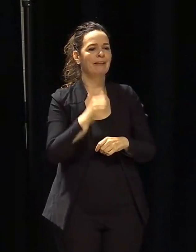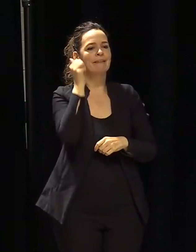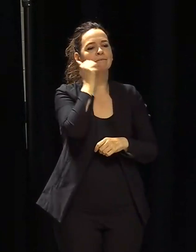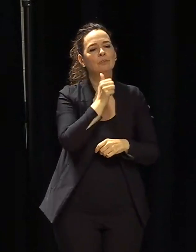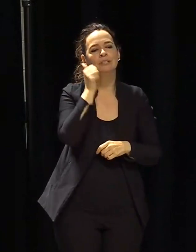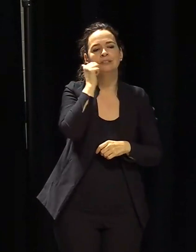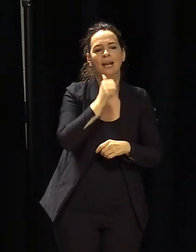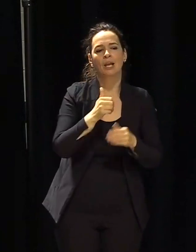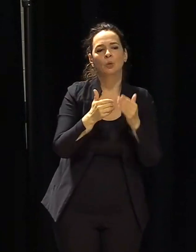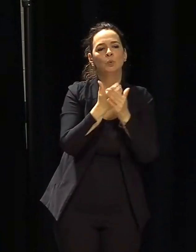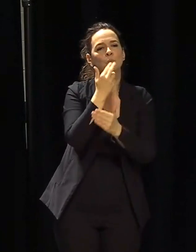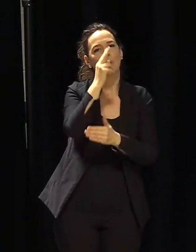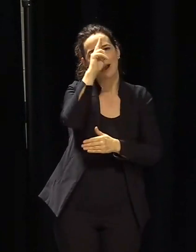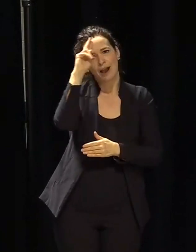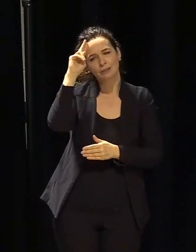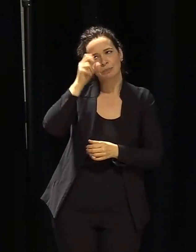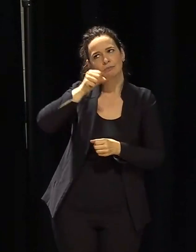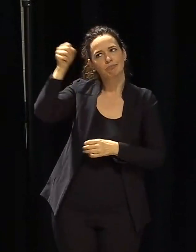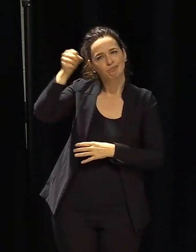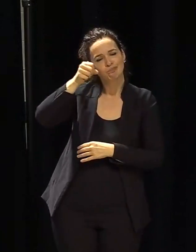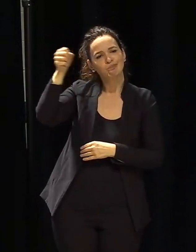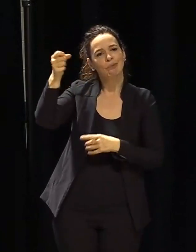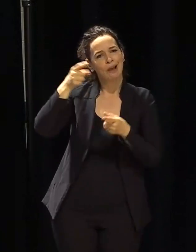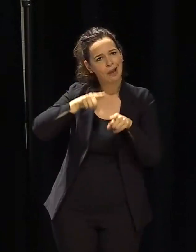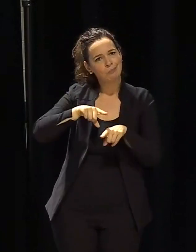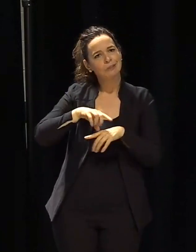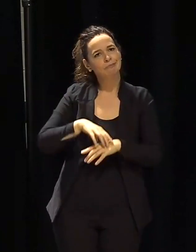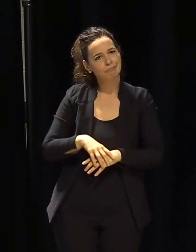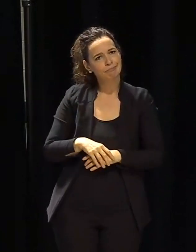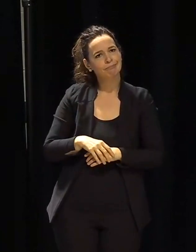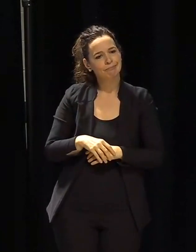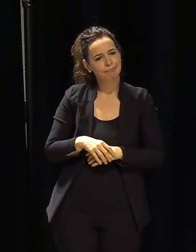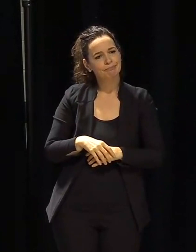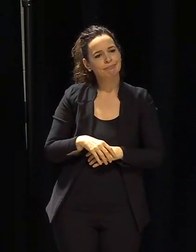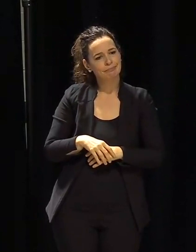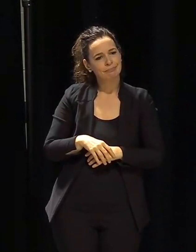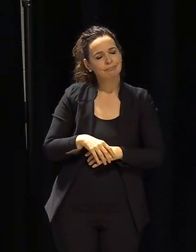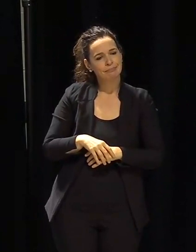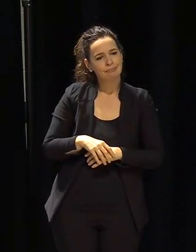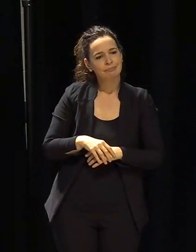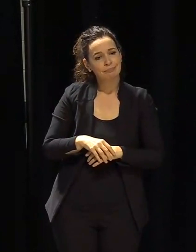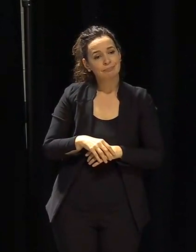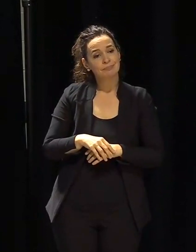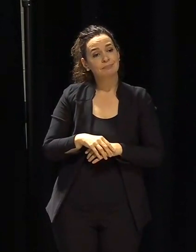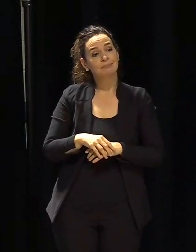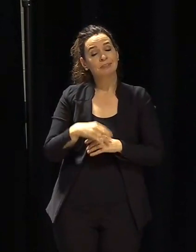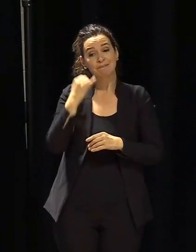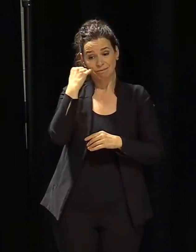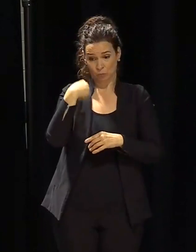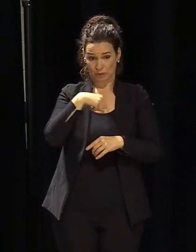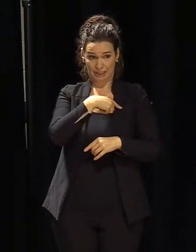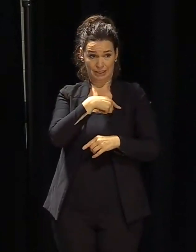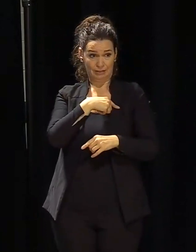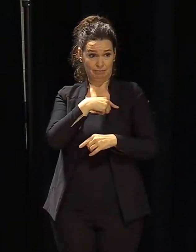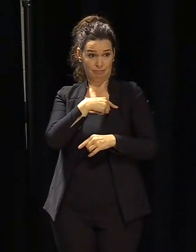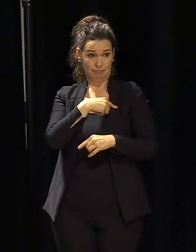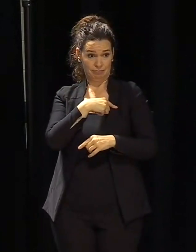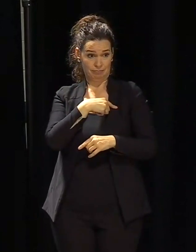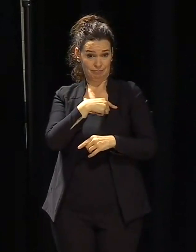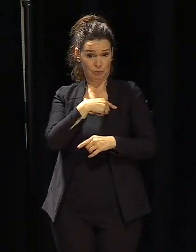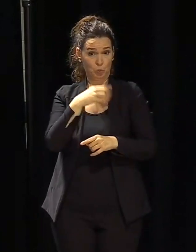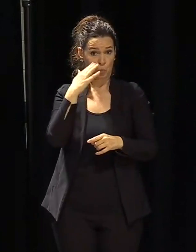If this was the first wave, we would probably be in big trouble right now because the hospital stays were so much